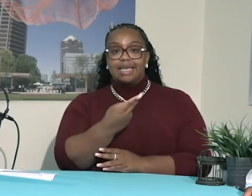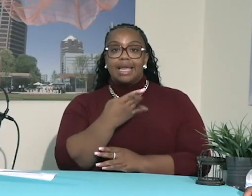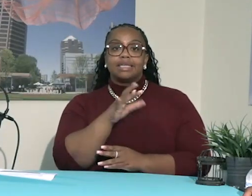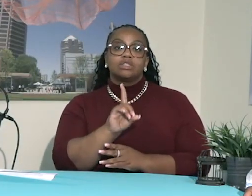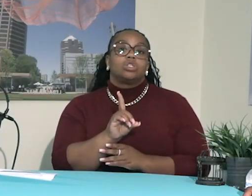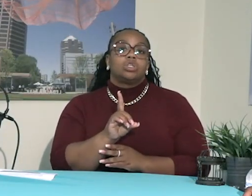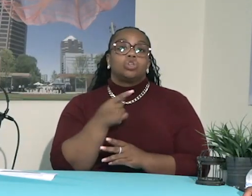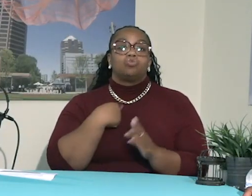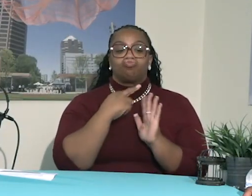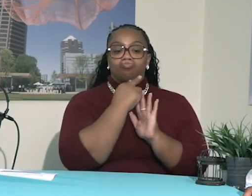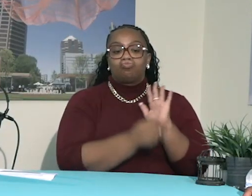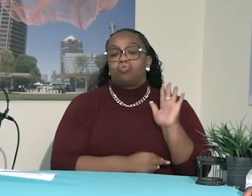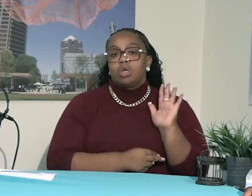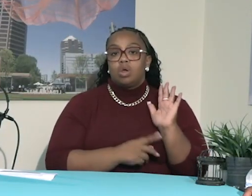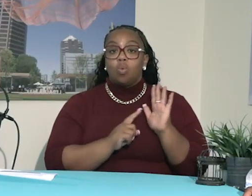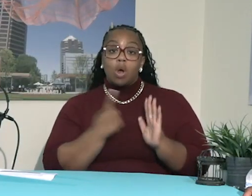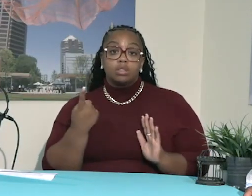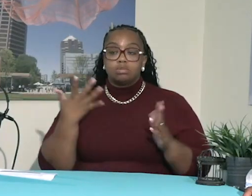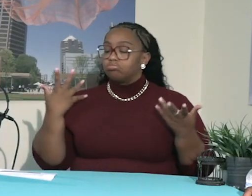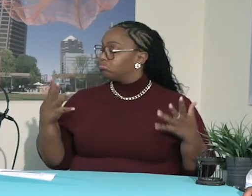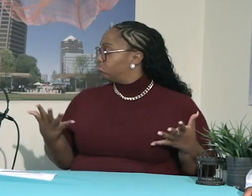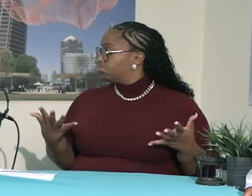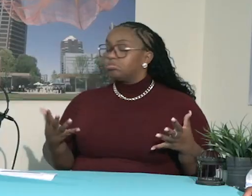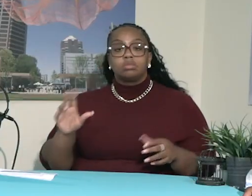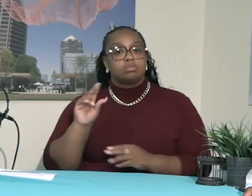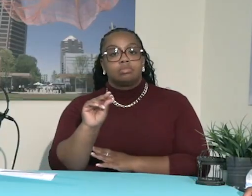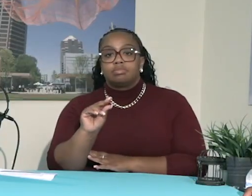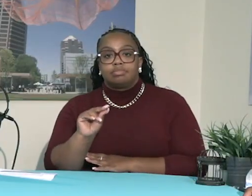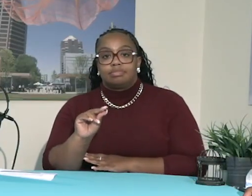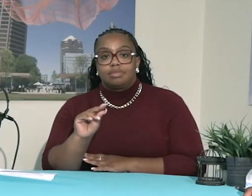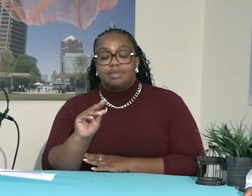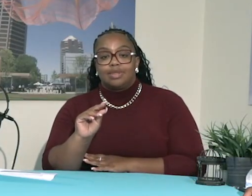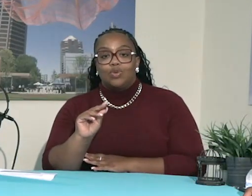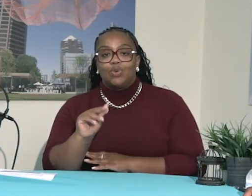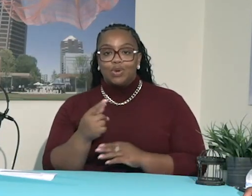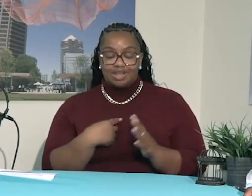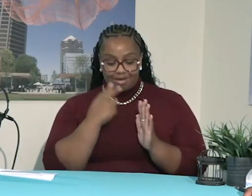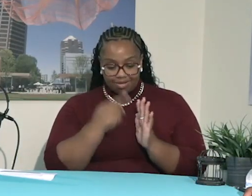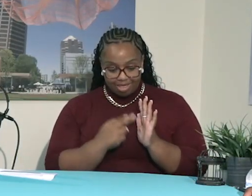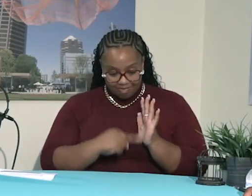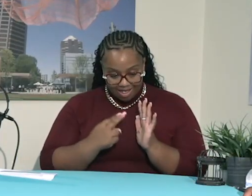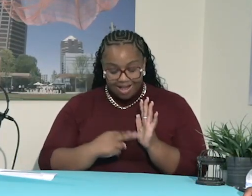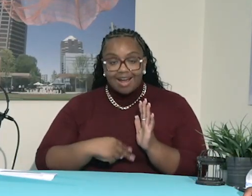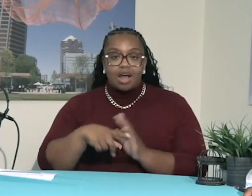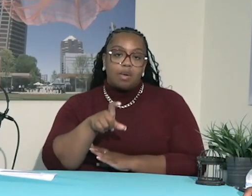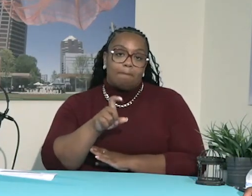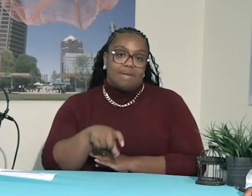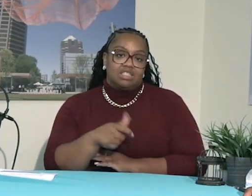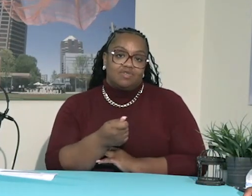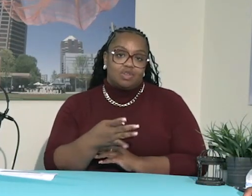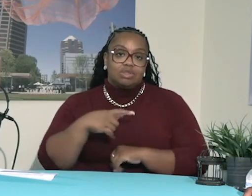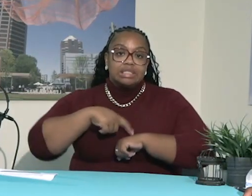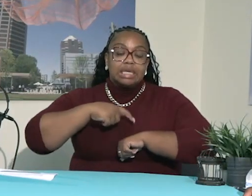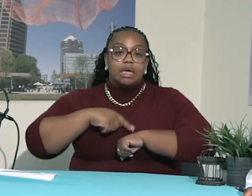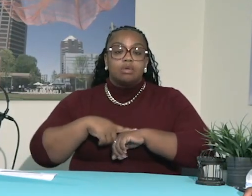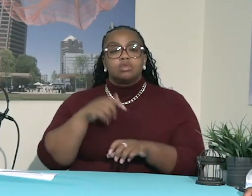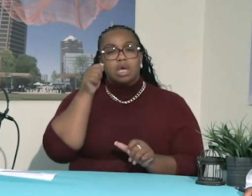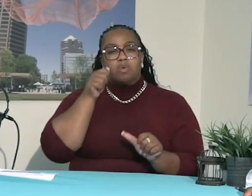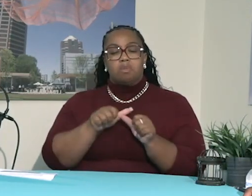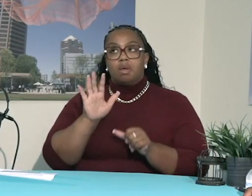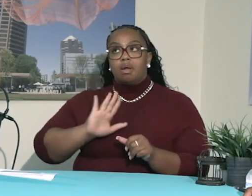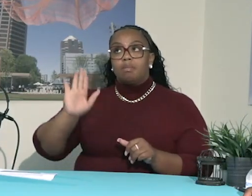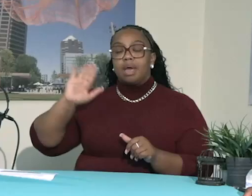5 times. And I remember when I was navigating the health space with my daughter, reading about her diagnosis and types of